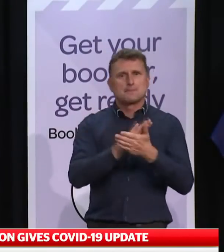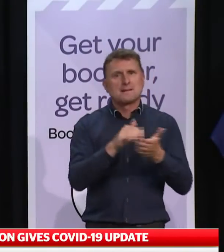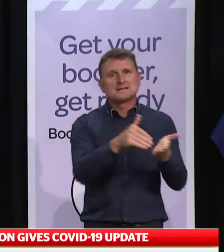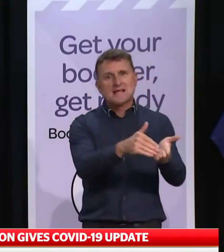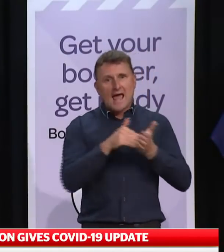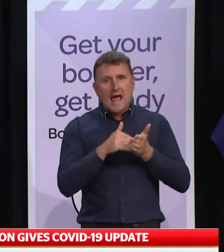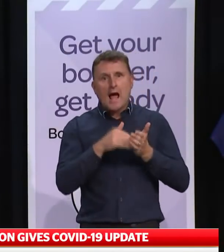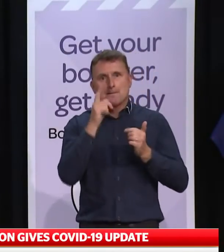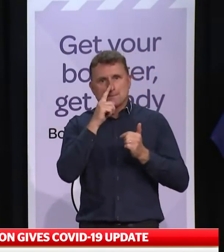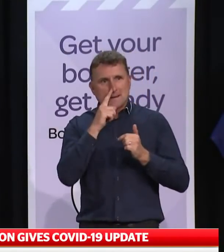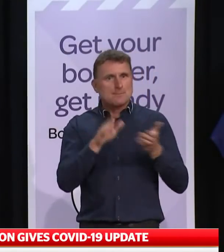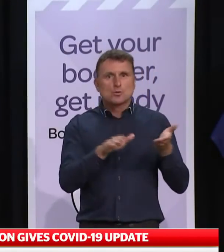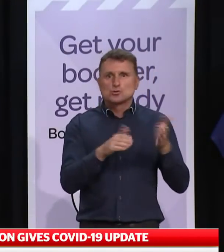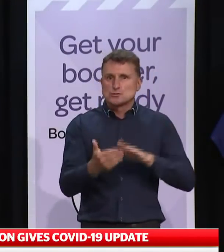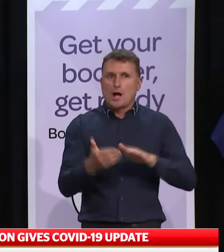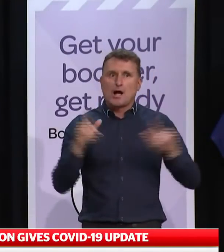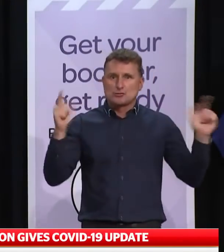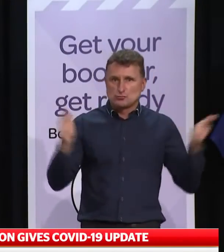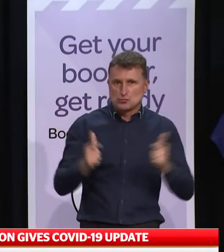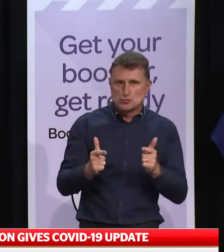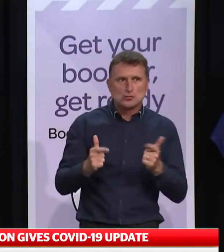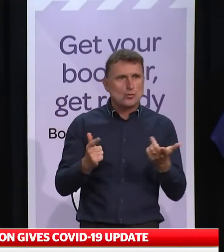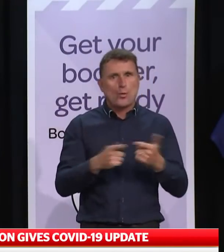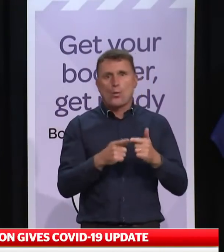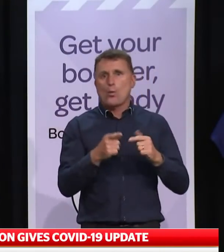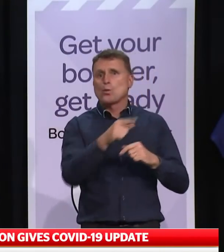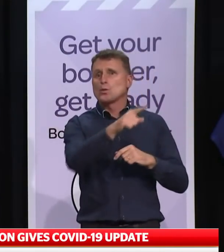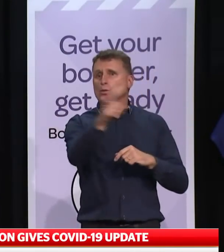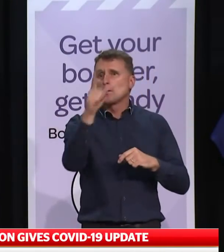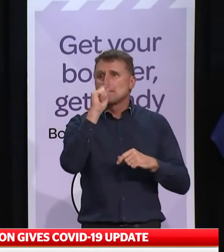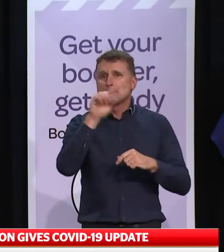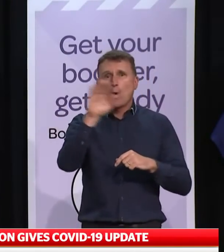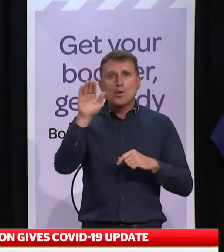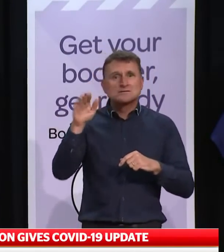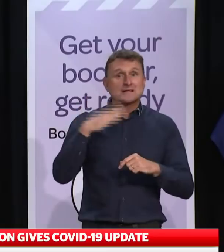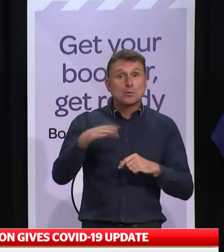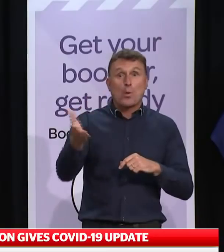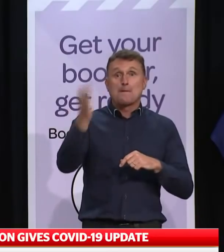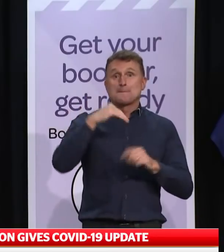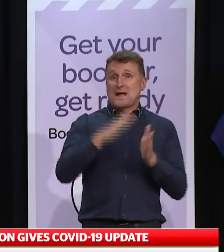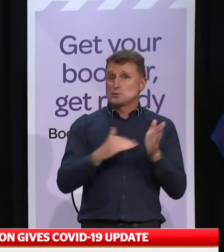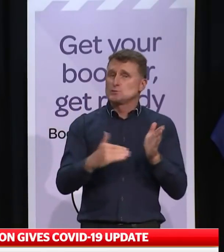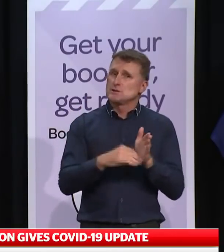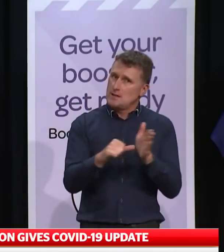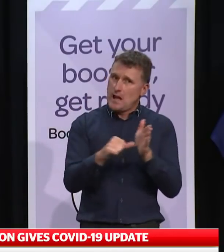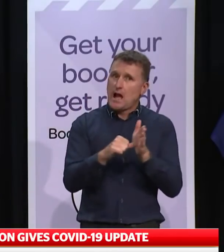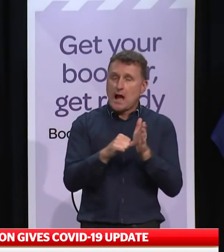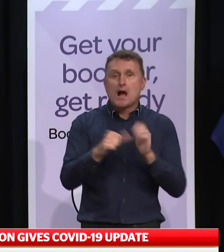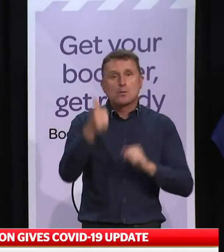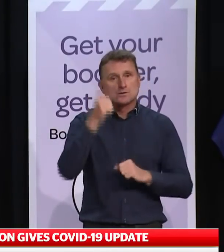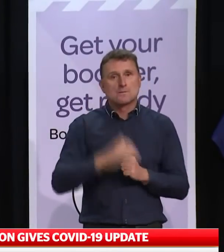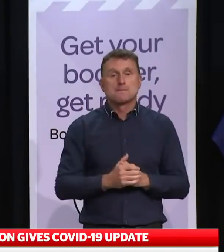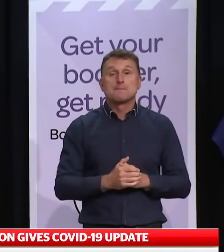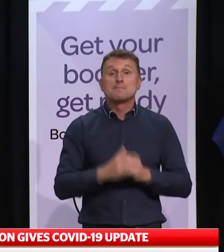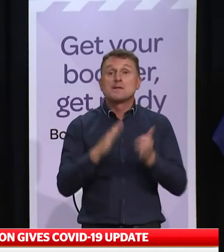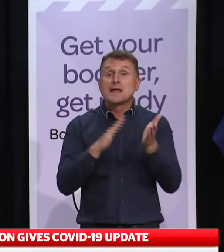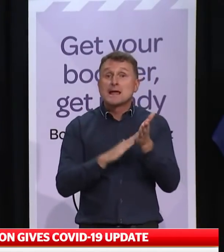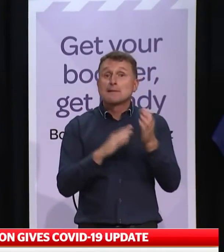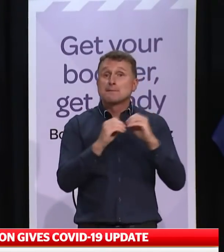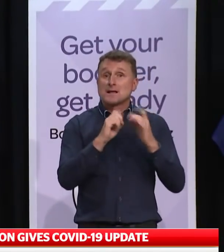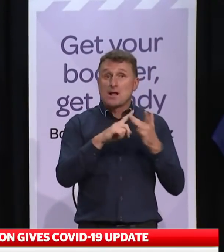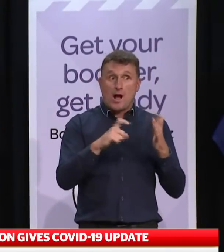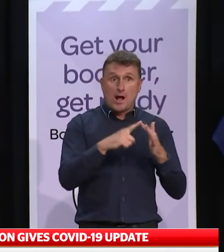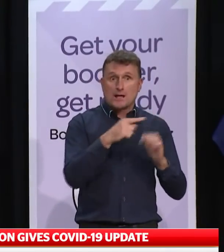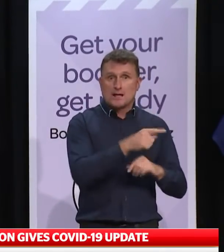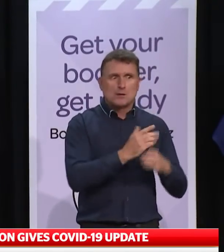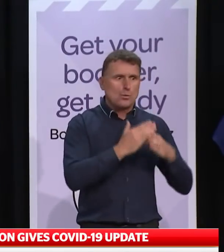number of deaths, but that doesn't make it easy for people who are at the other end wanting to come back to New Zealand. MB works hard to make good